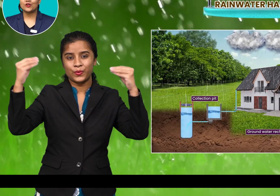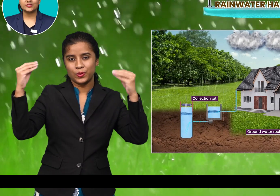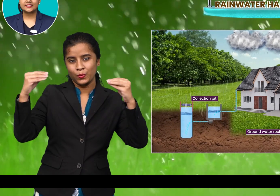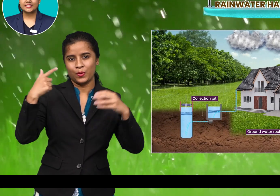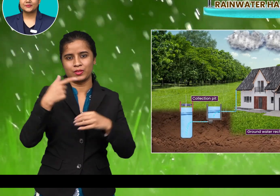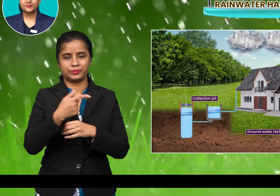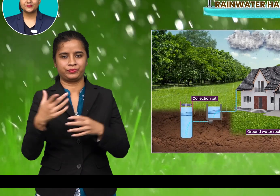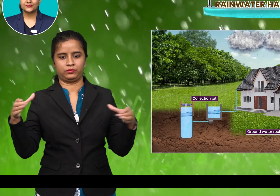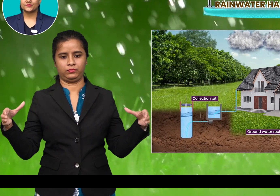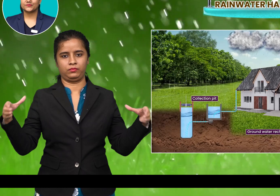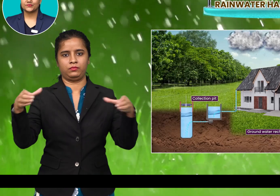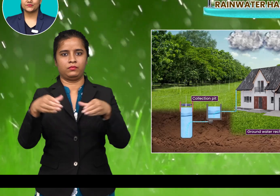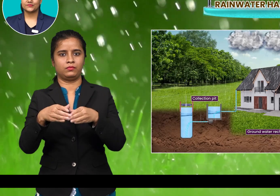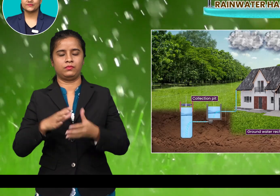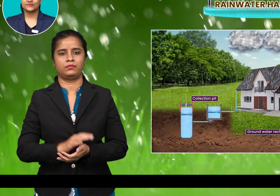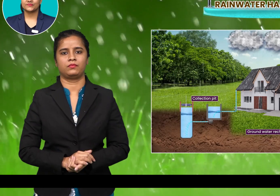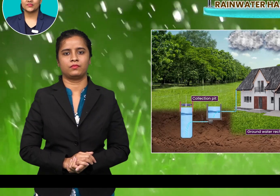Rainwater harvesting.